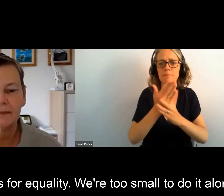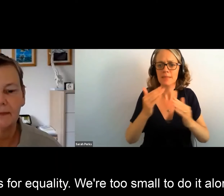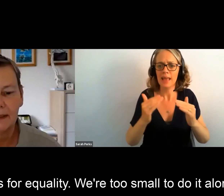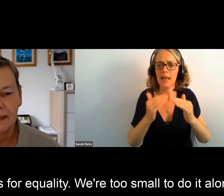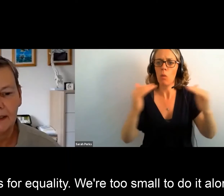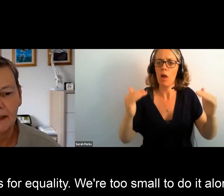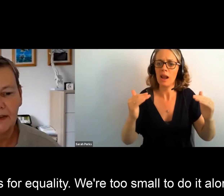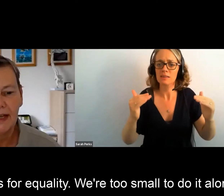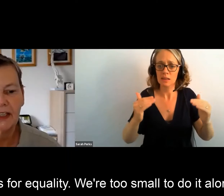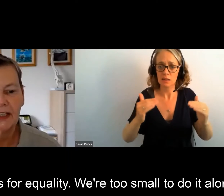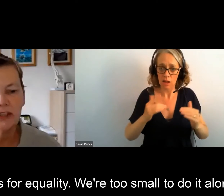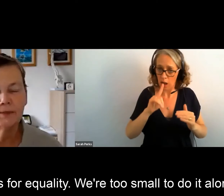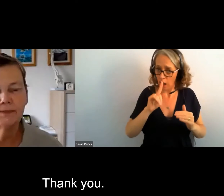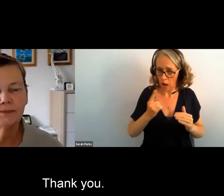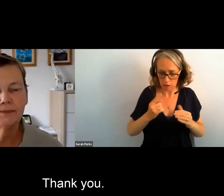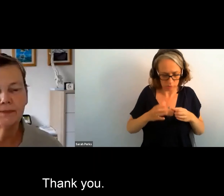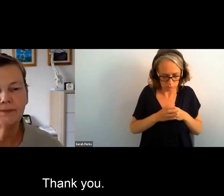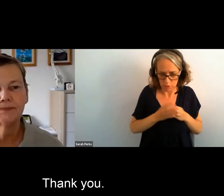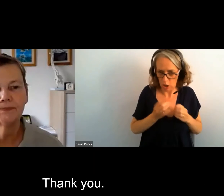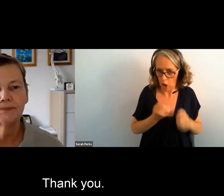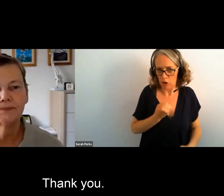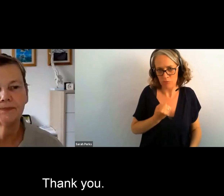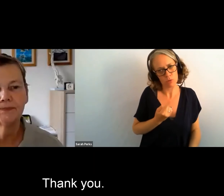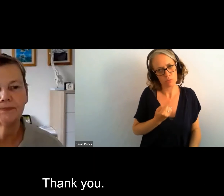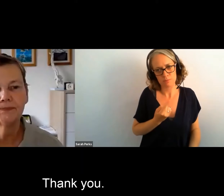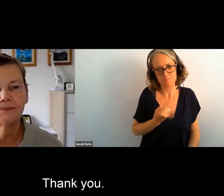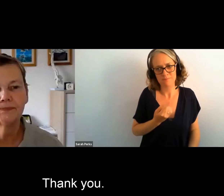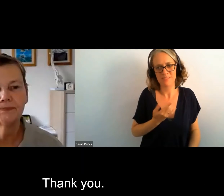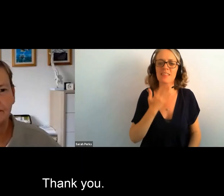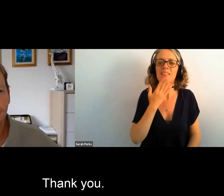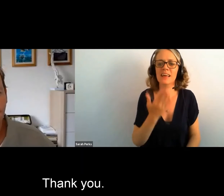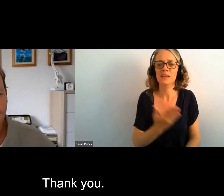small to do it alone. Thank you.